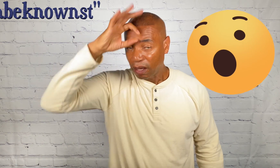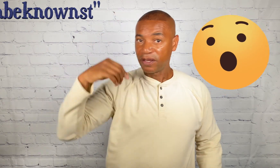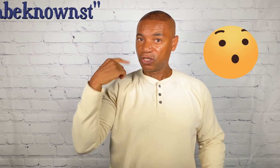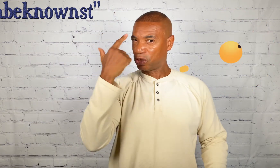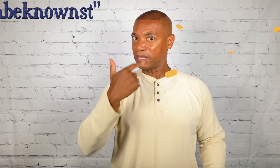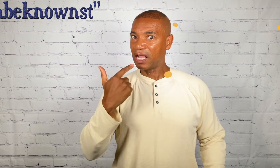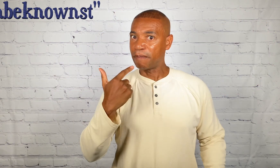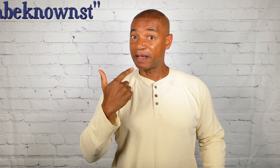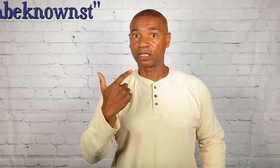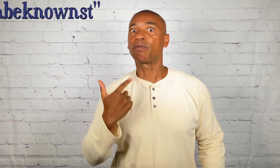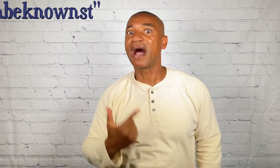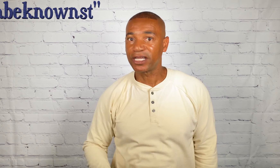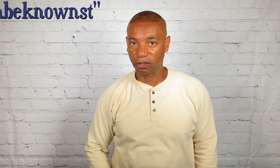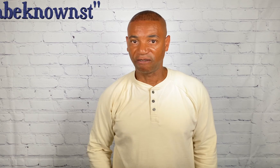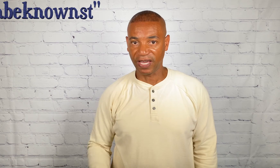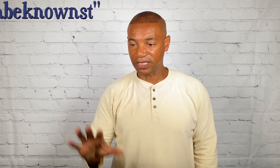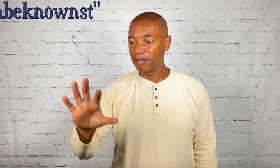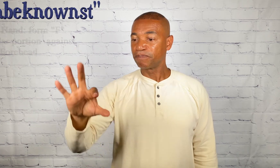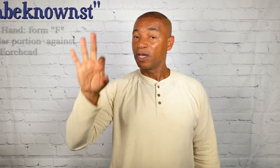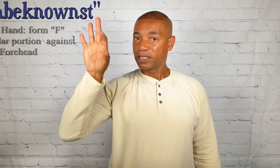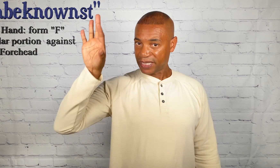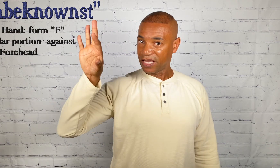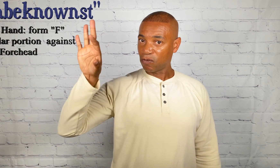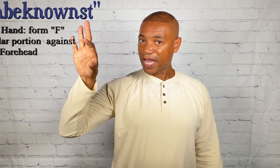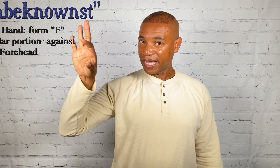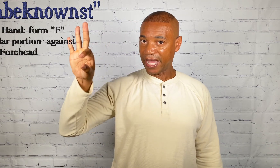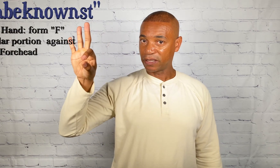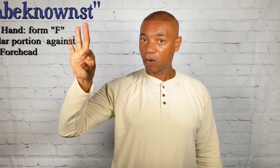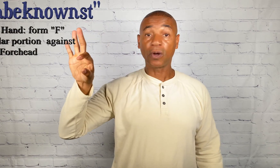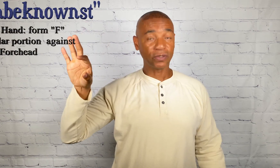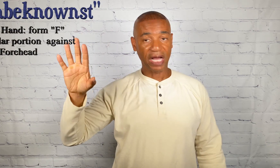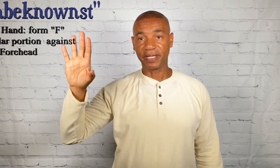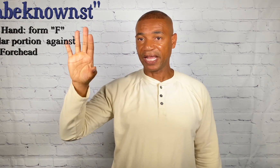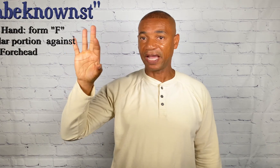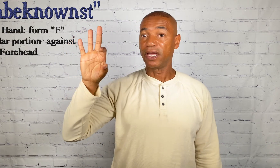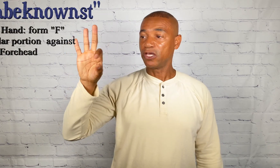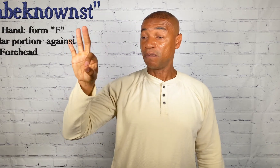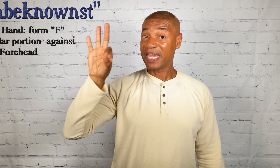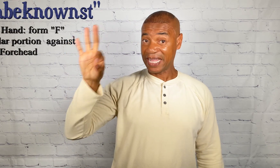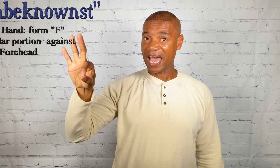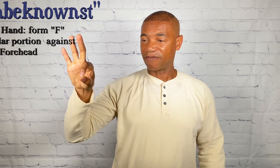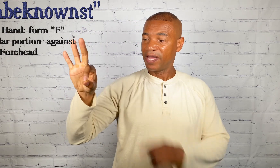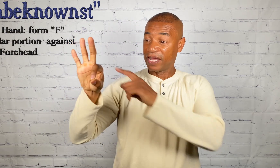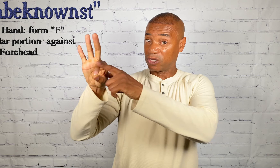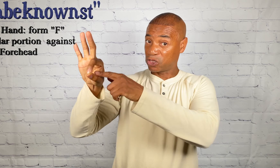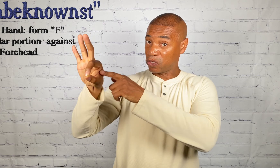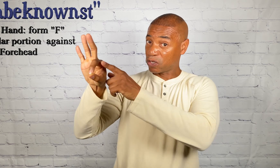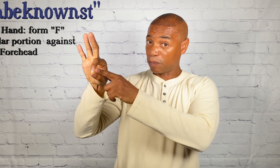you show an element of surprise on the face. Take the right hand or your dominant hand, you make an F. Now this circular